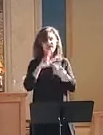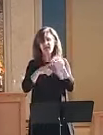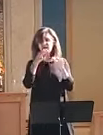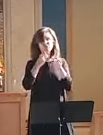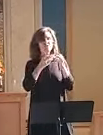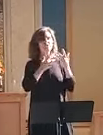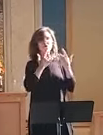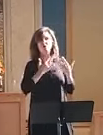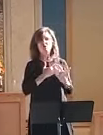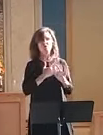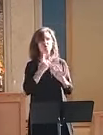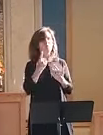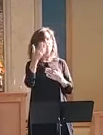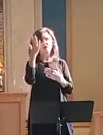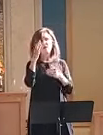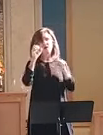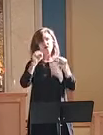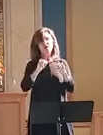heart.